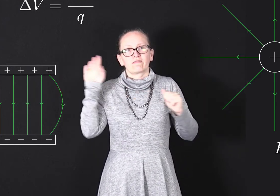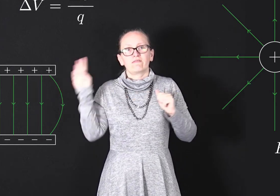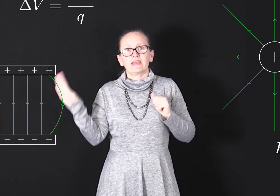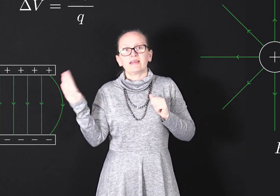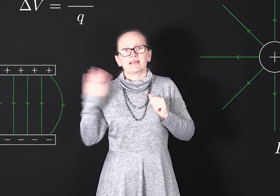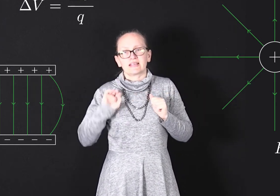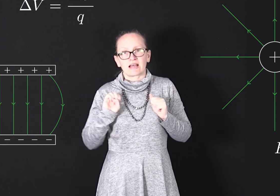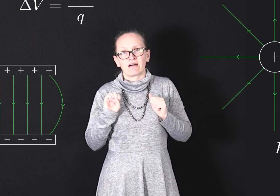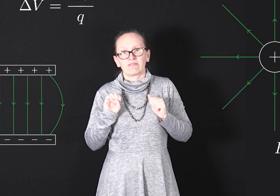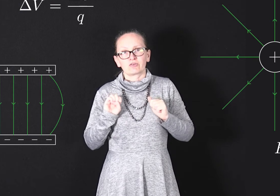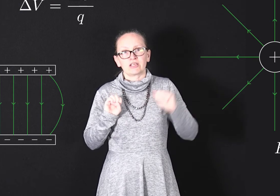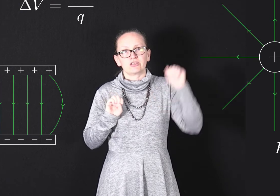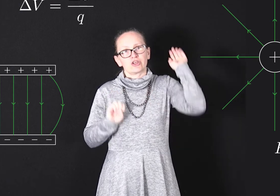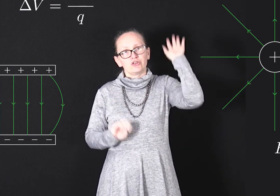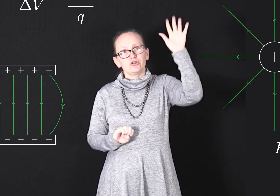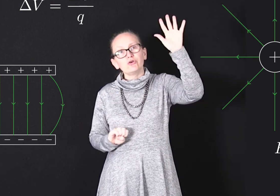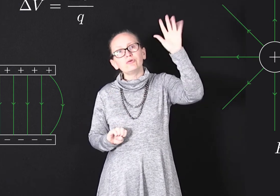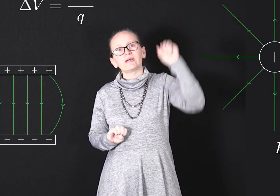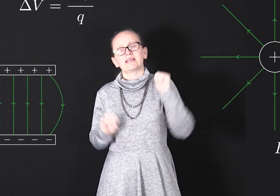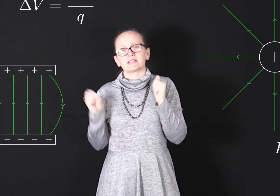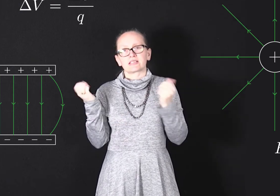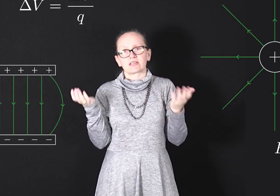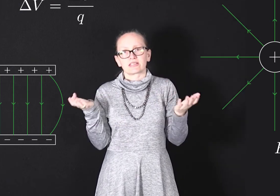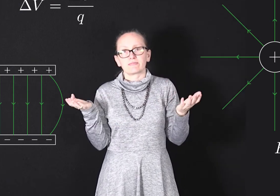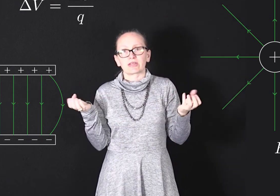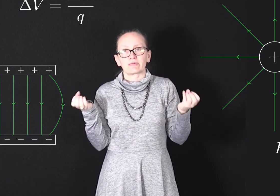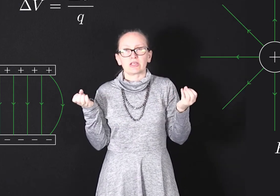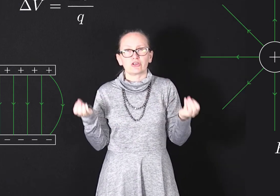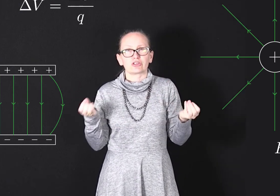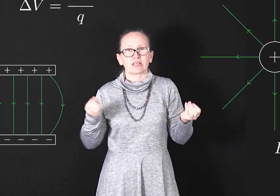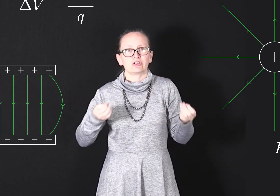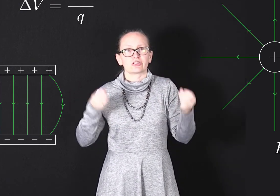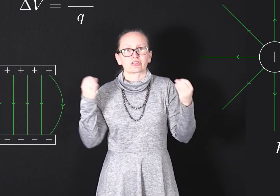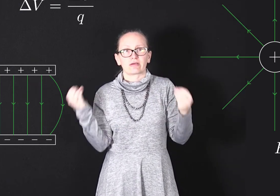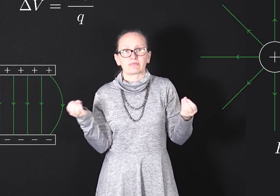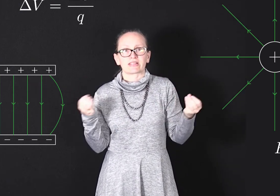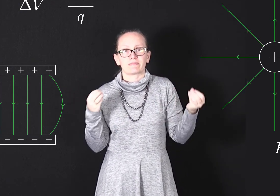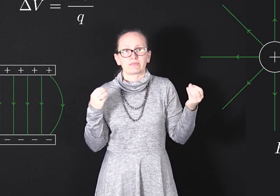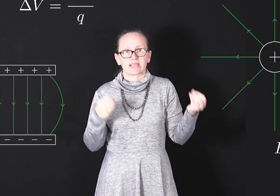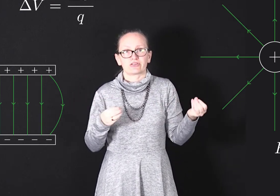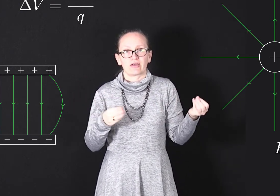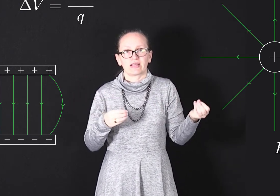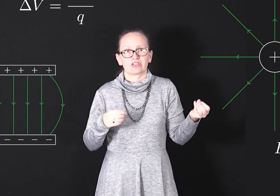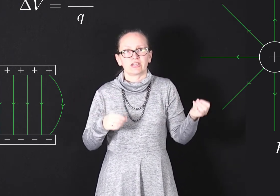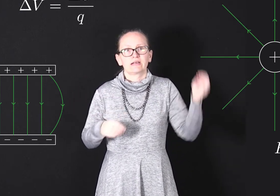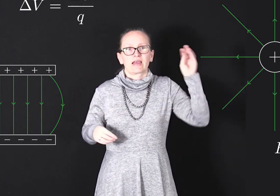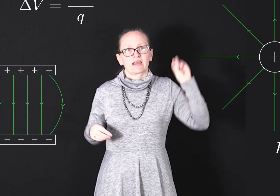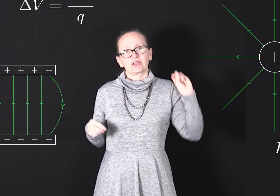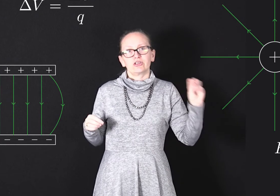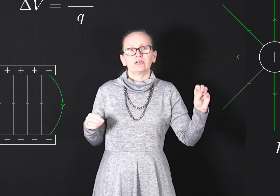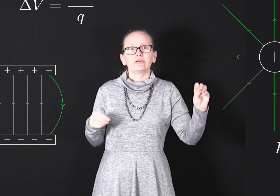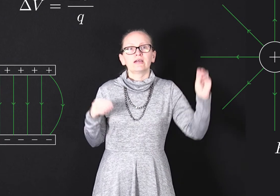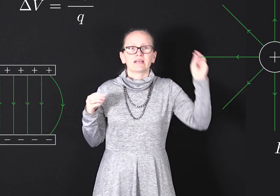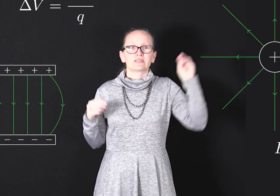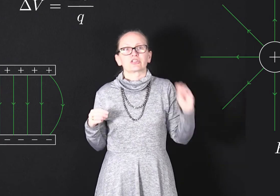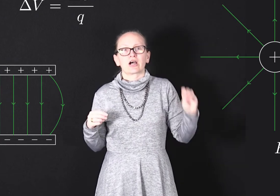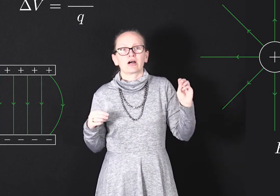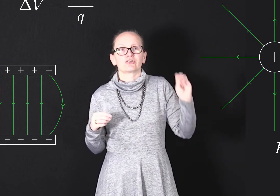V is our voltage, U is the symbol that we usually use to represent potential energy, and Q is the charge